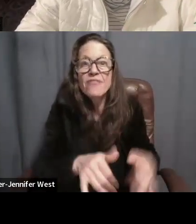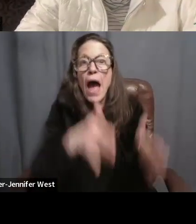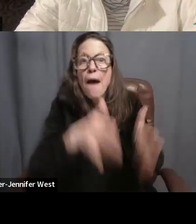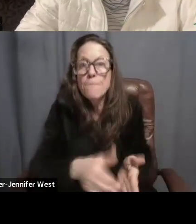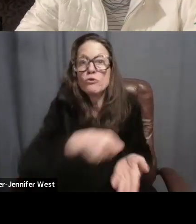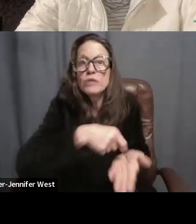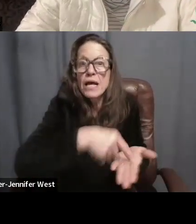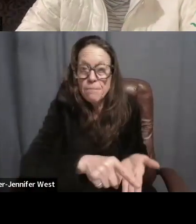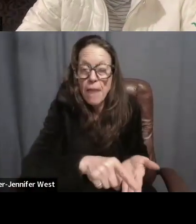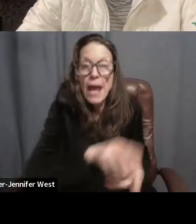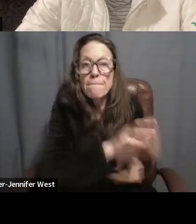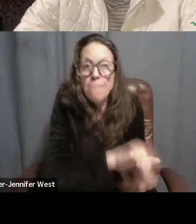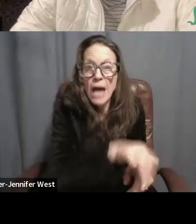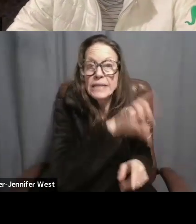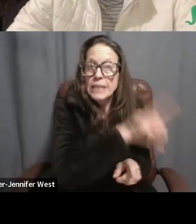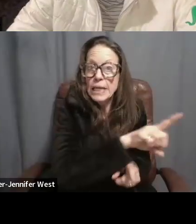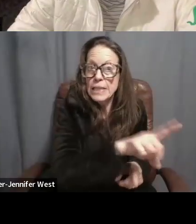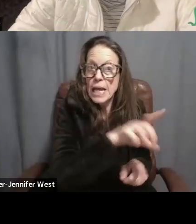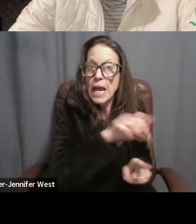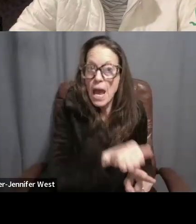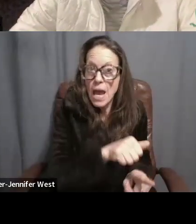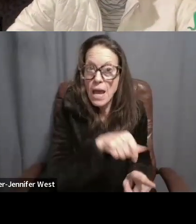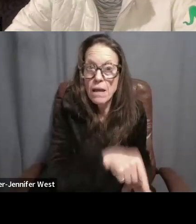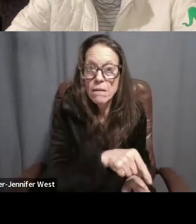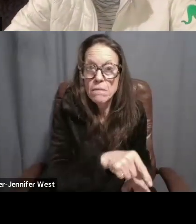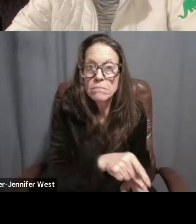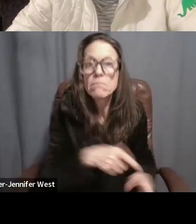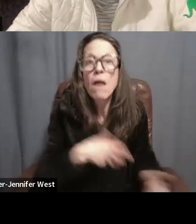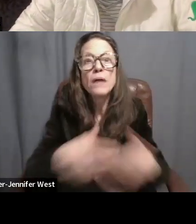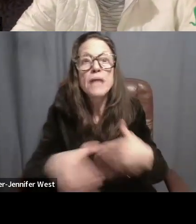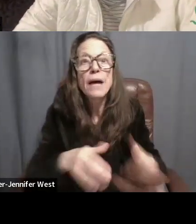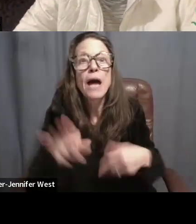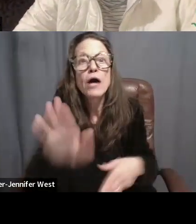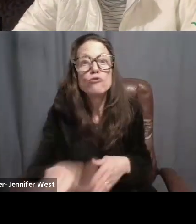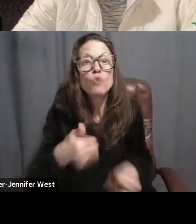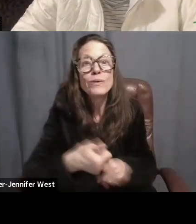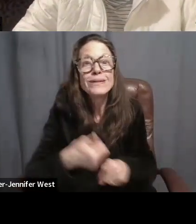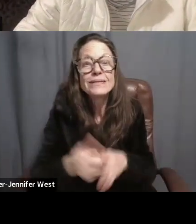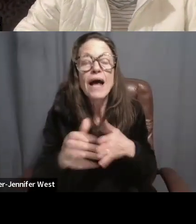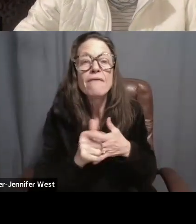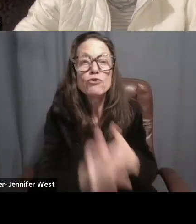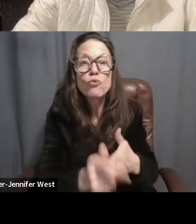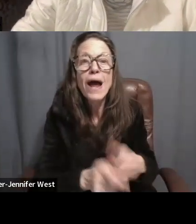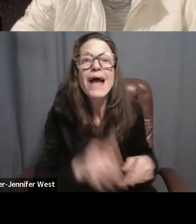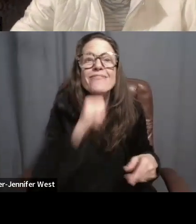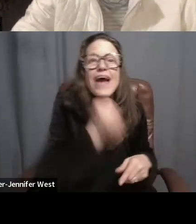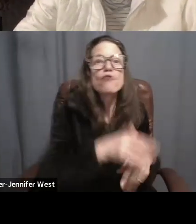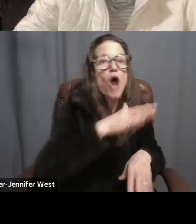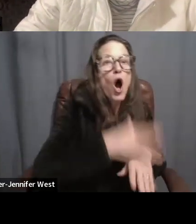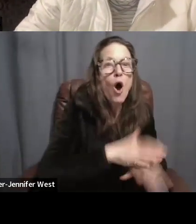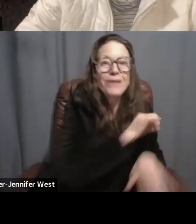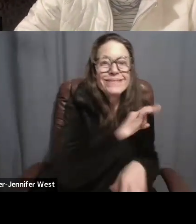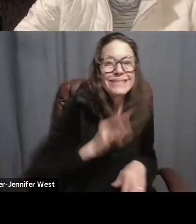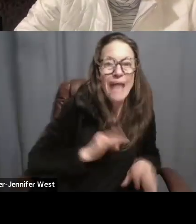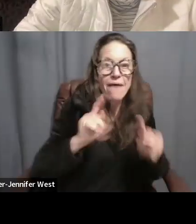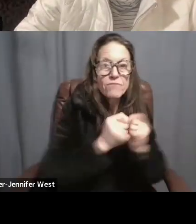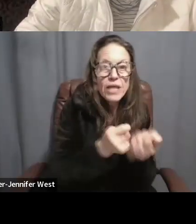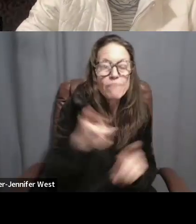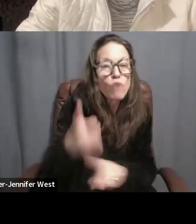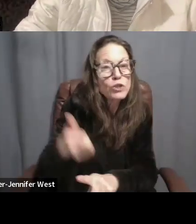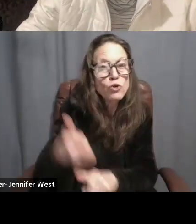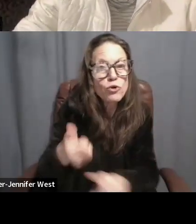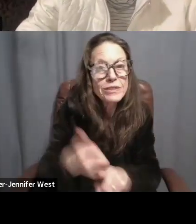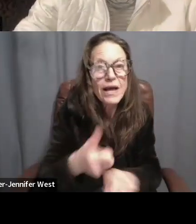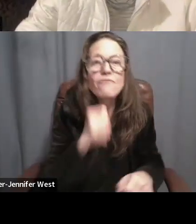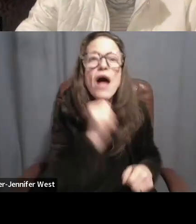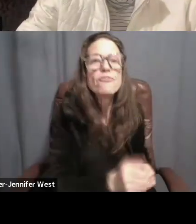the DDA, okay? Even if you self-direct, they are not on your staff team. They are the coordinator. They're not paid out of your budget.